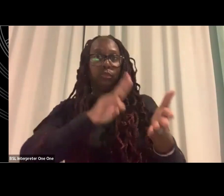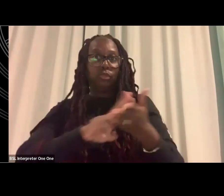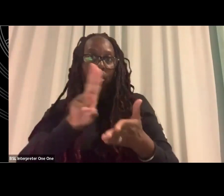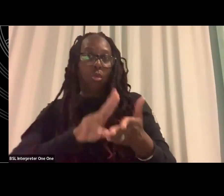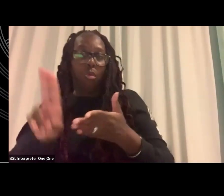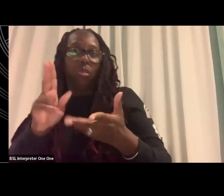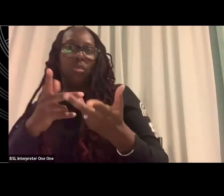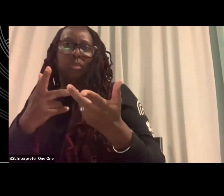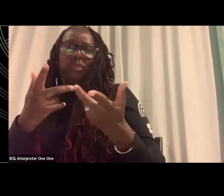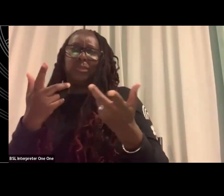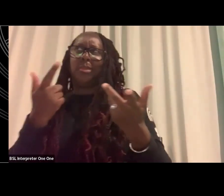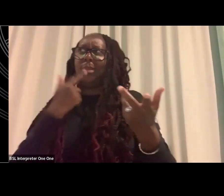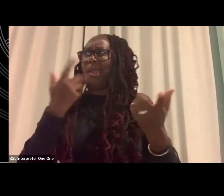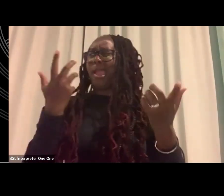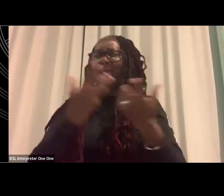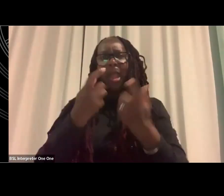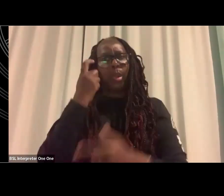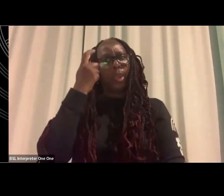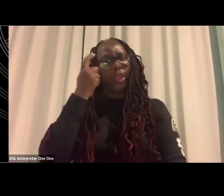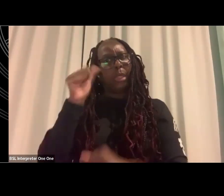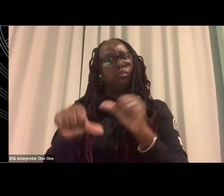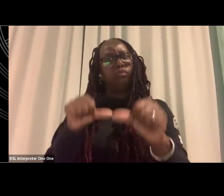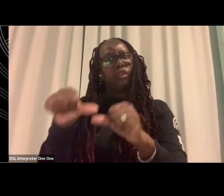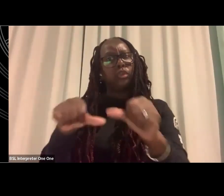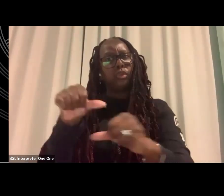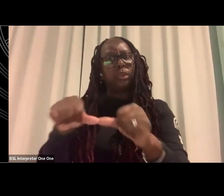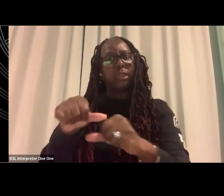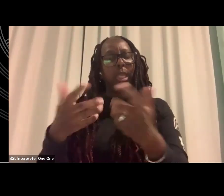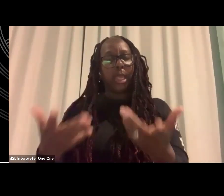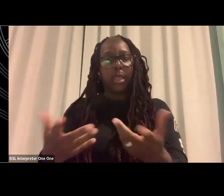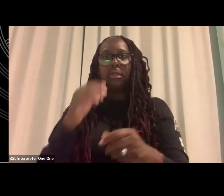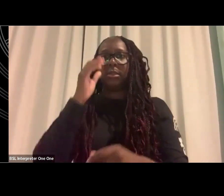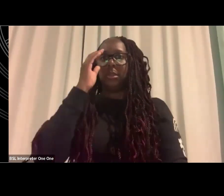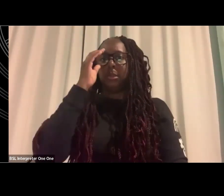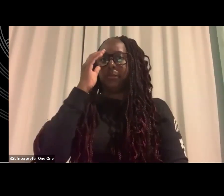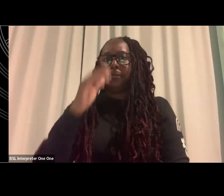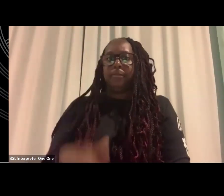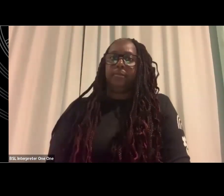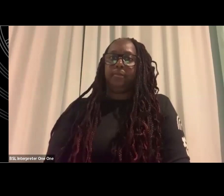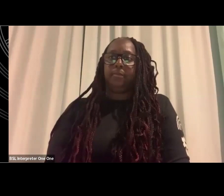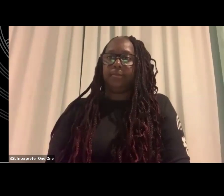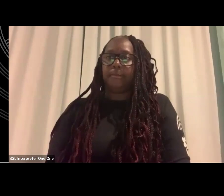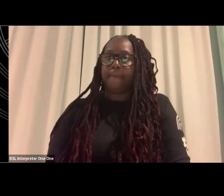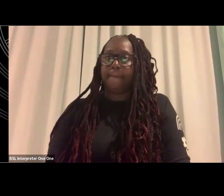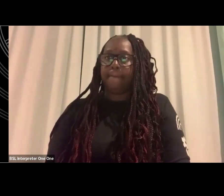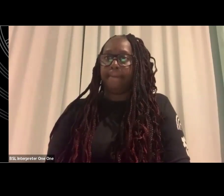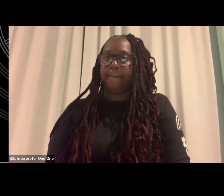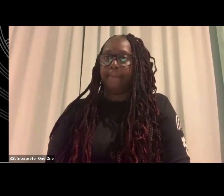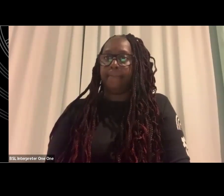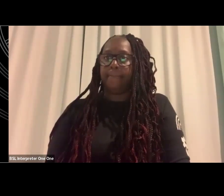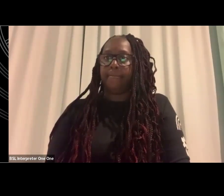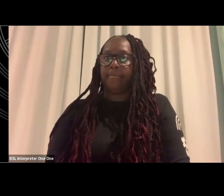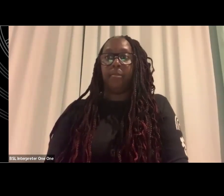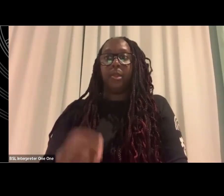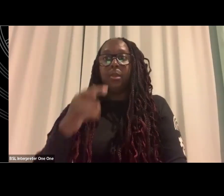reorientation about how we think, with flow-on effects for the nature,